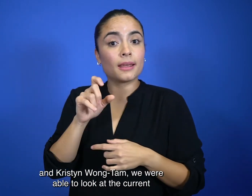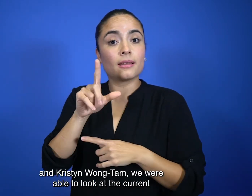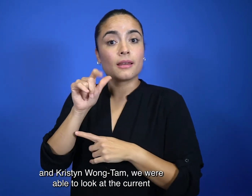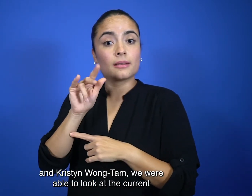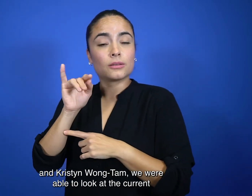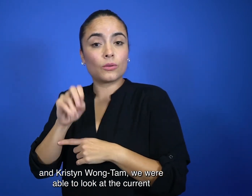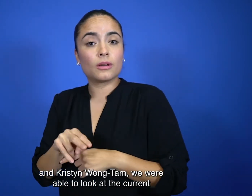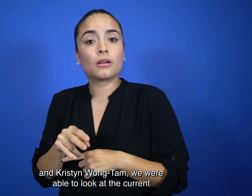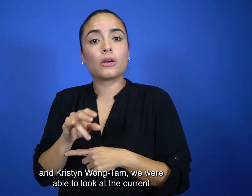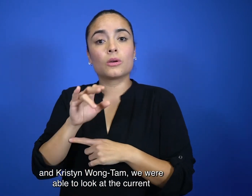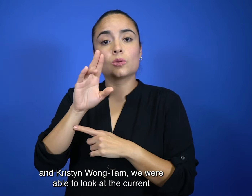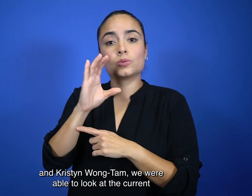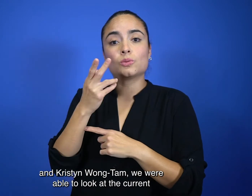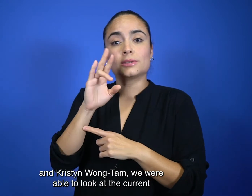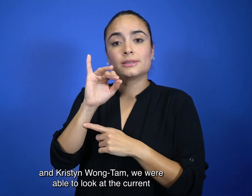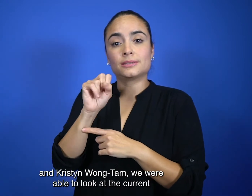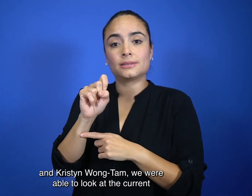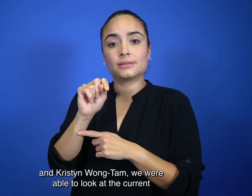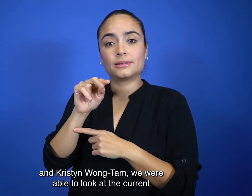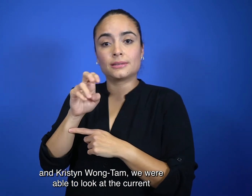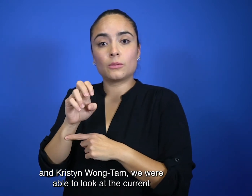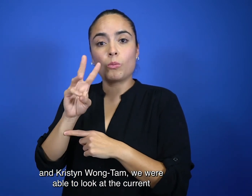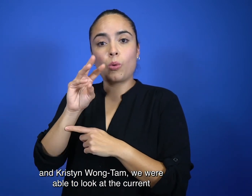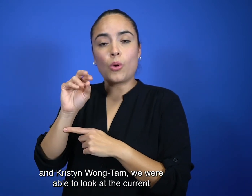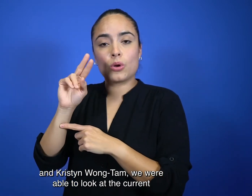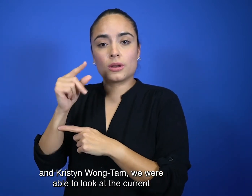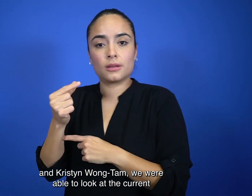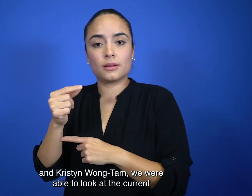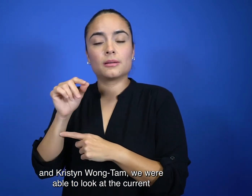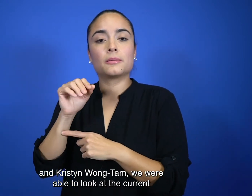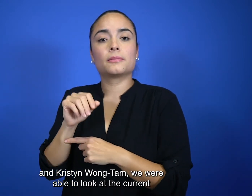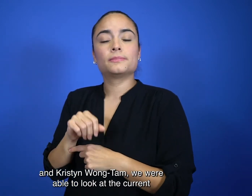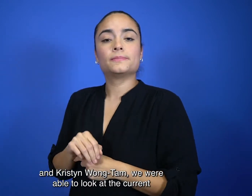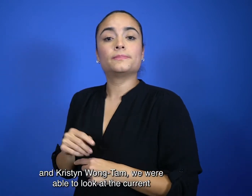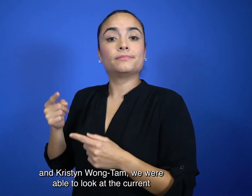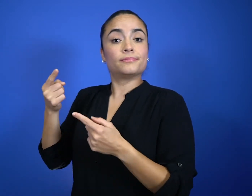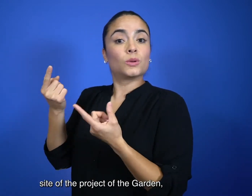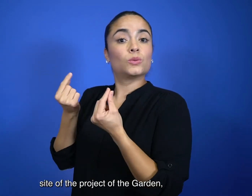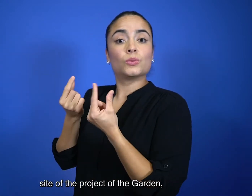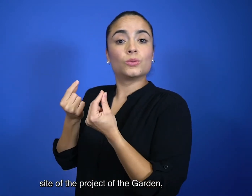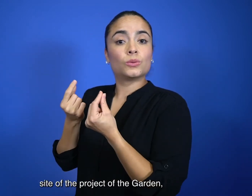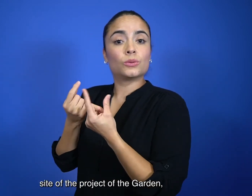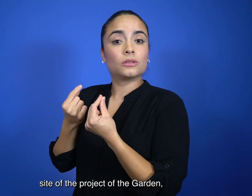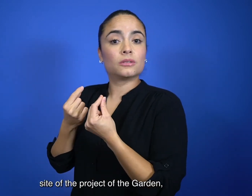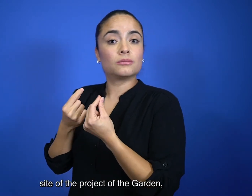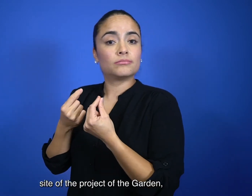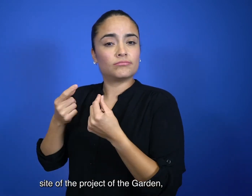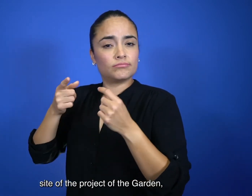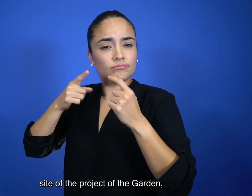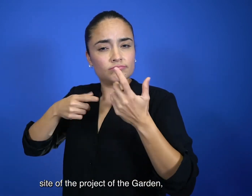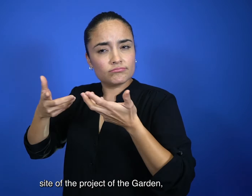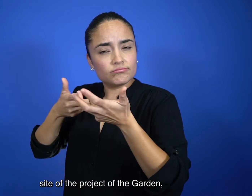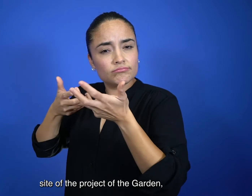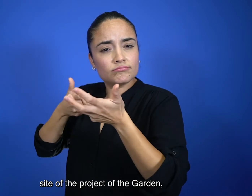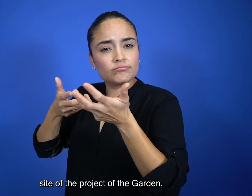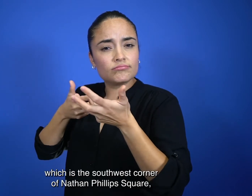Wong Tam, we were able to look at the current site of the project of the garden, which is